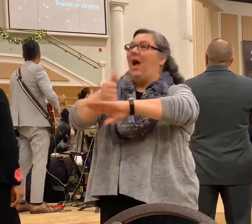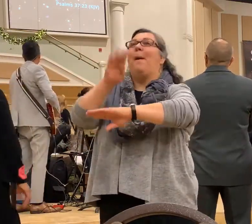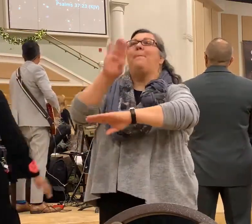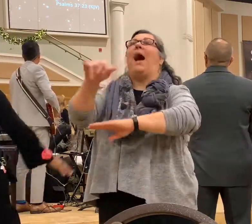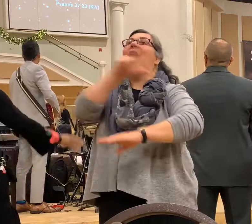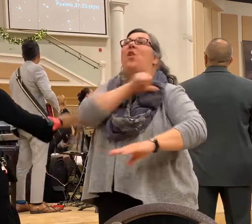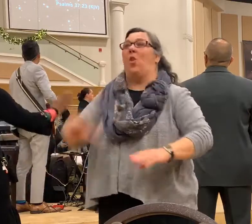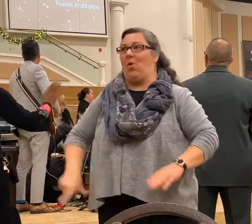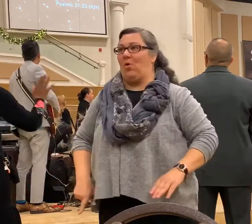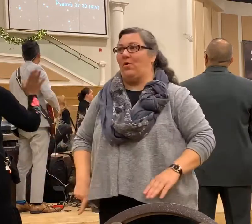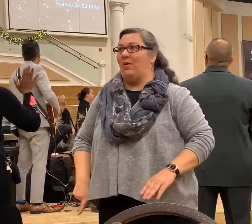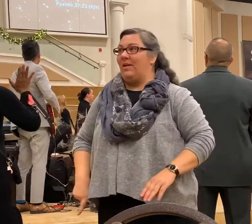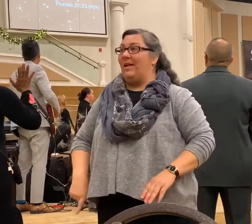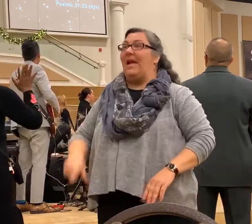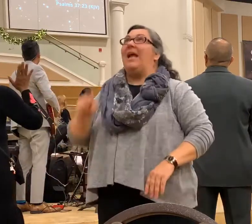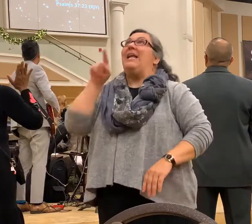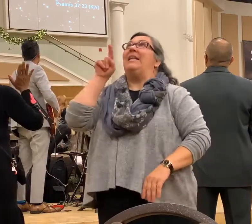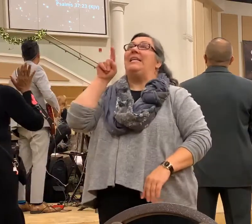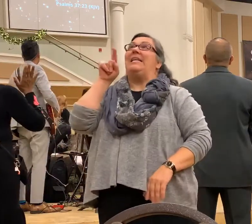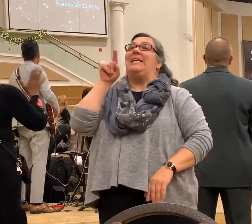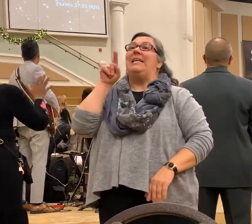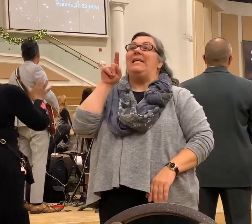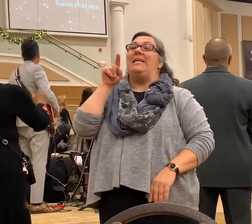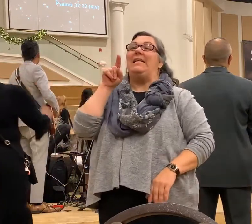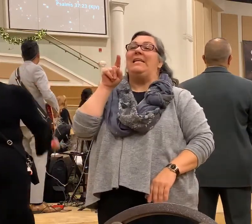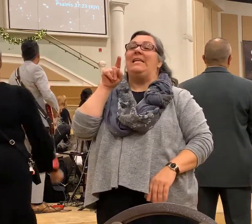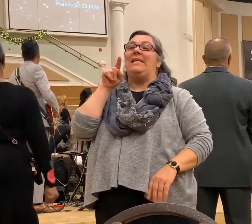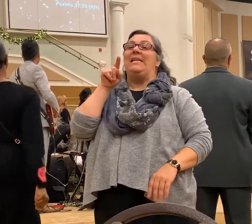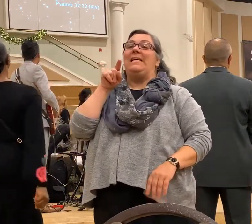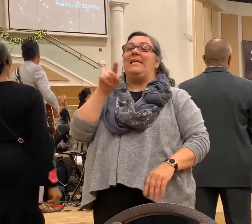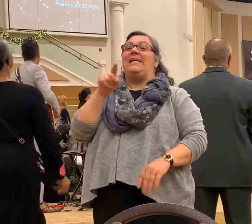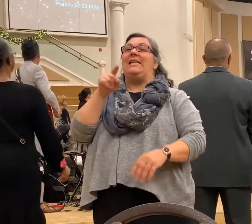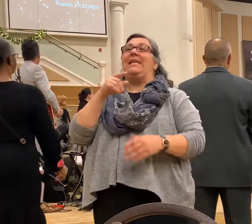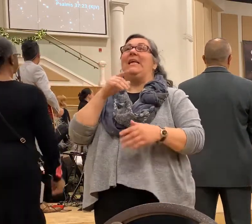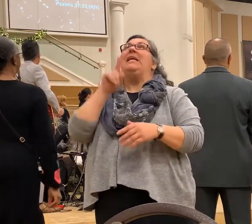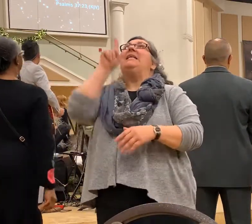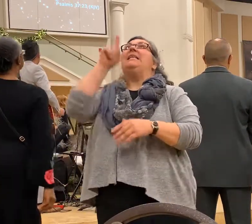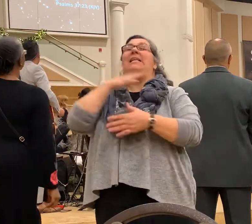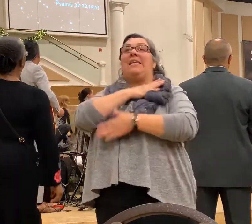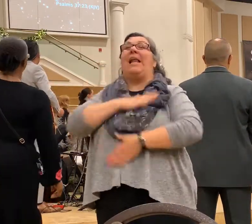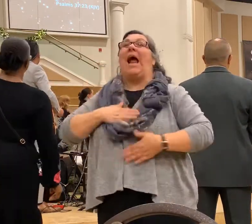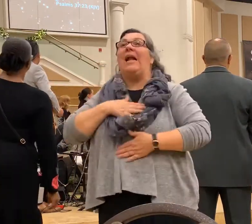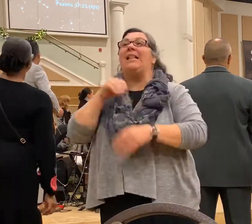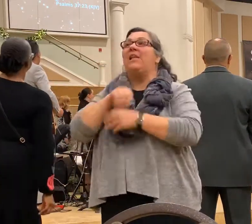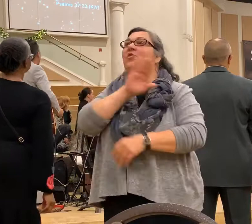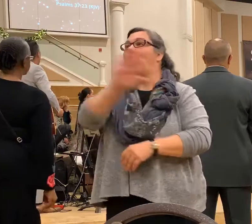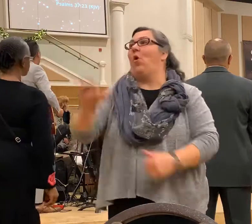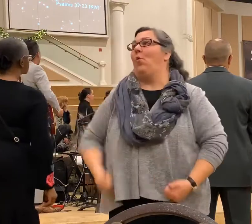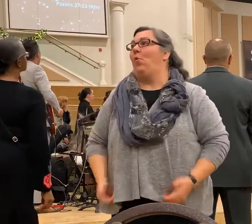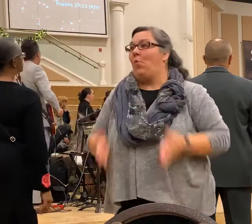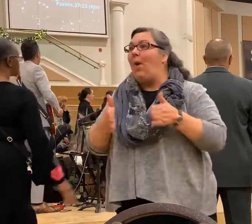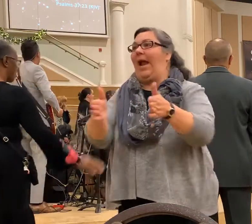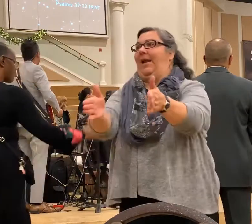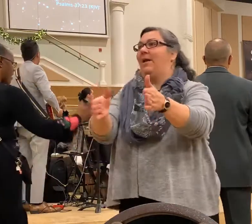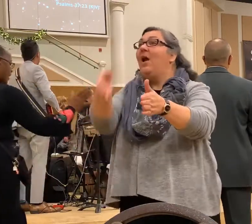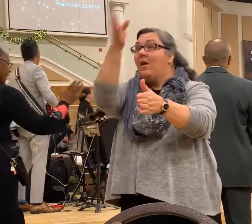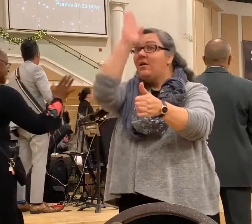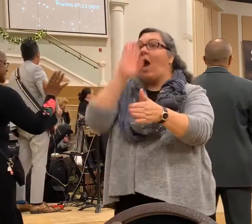Lord, and he delighteth in his way. Talk about your way. God's taking pleasure out of working on your